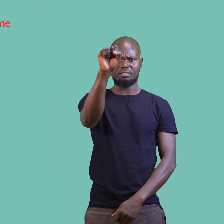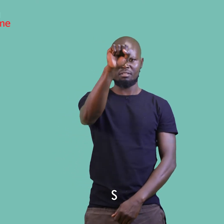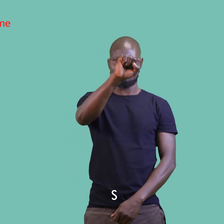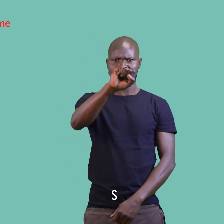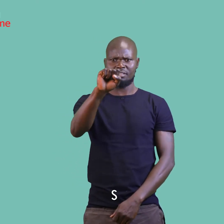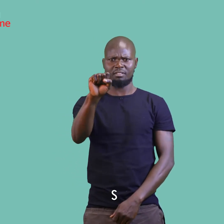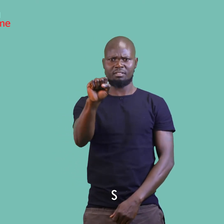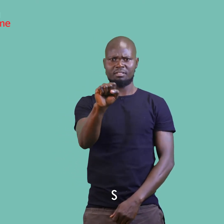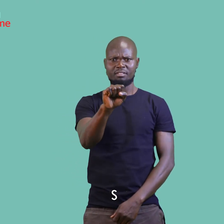S